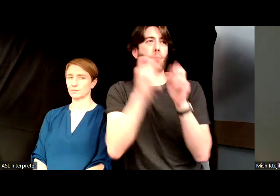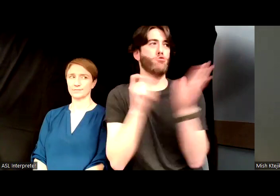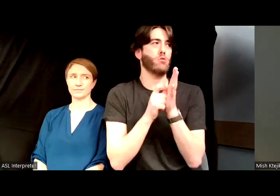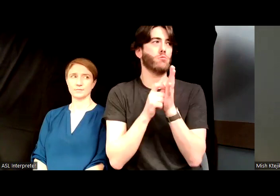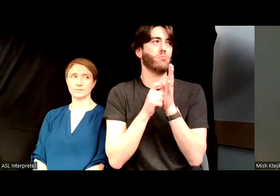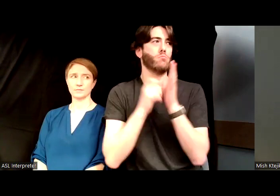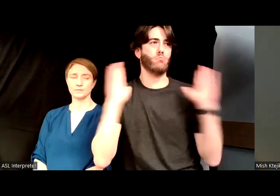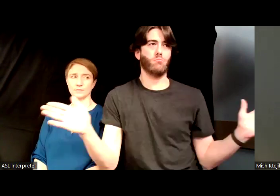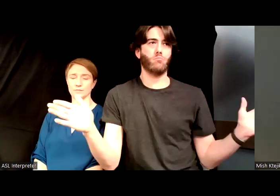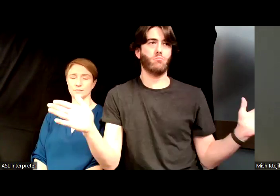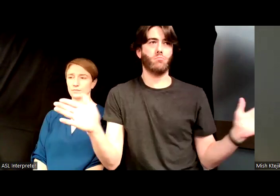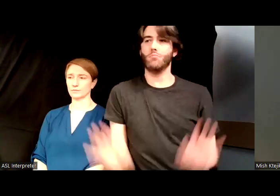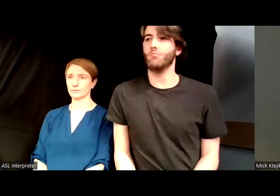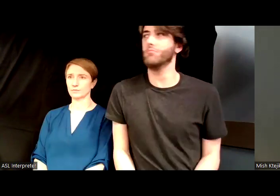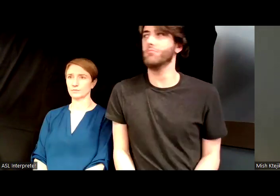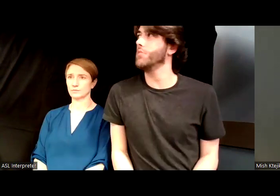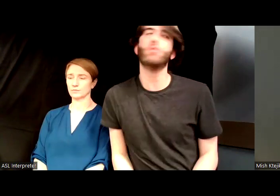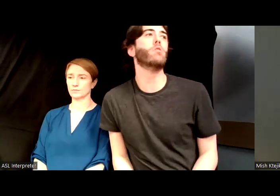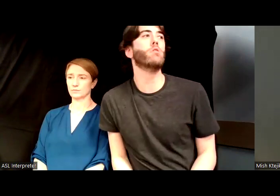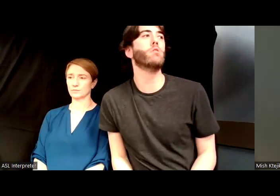through your whole licensing path.